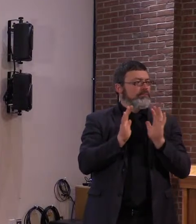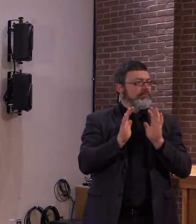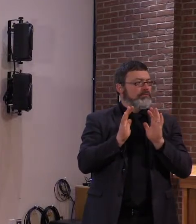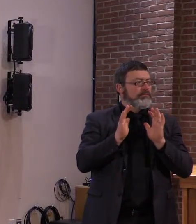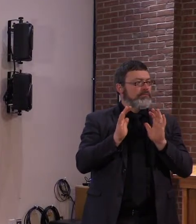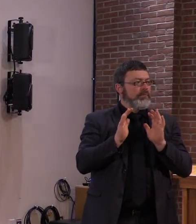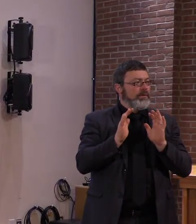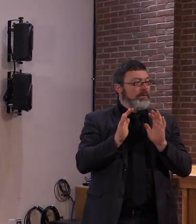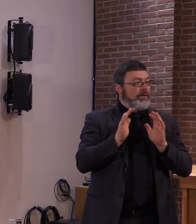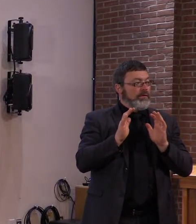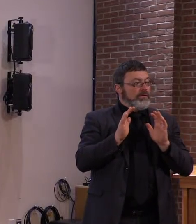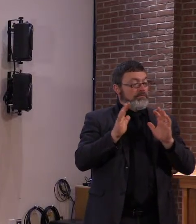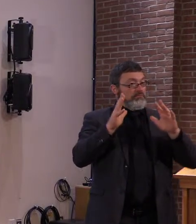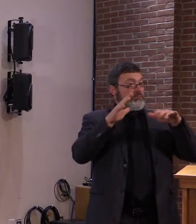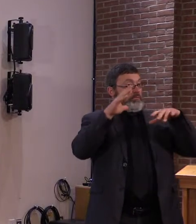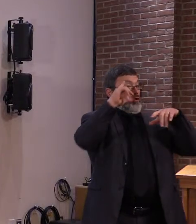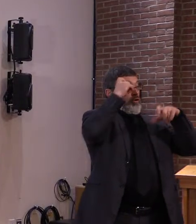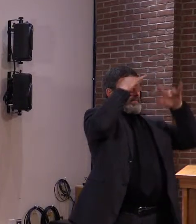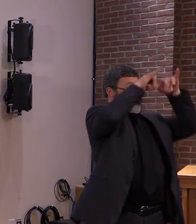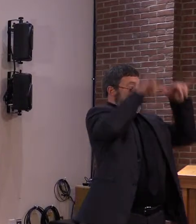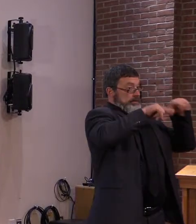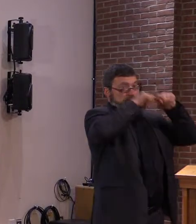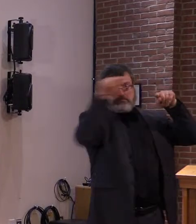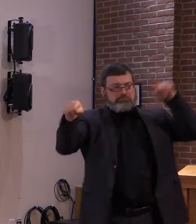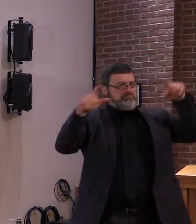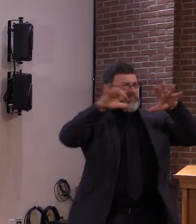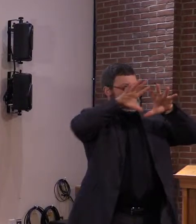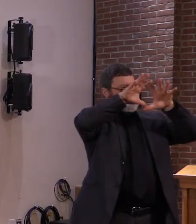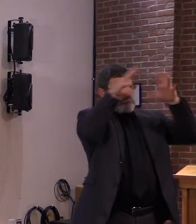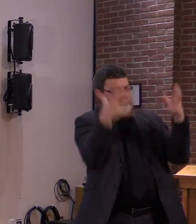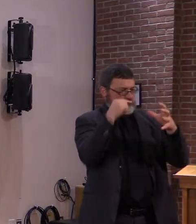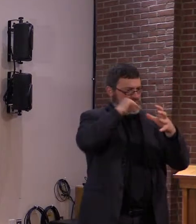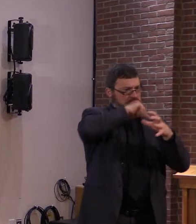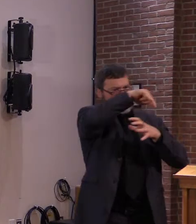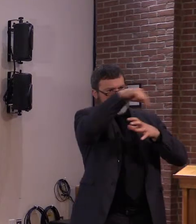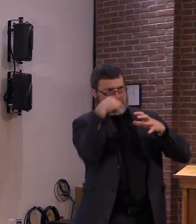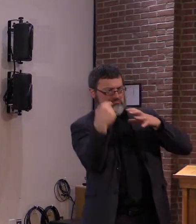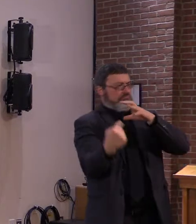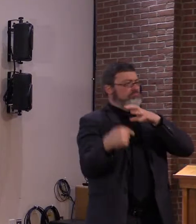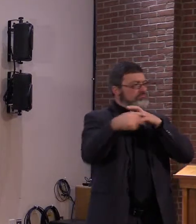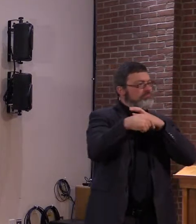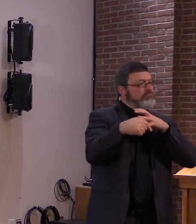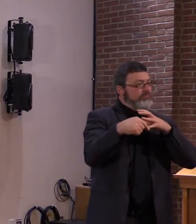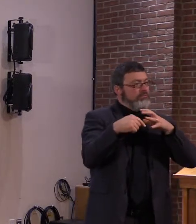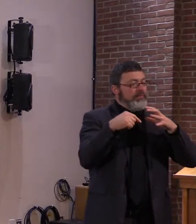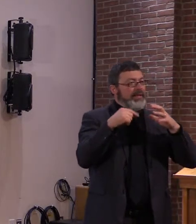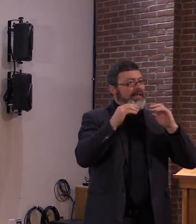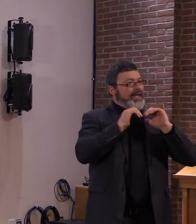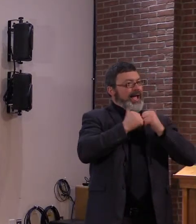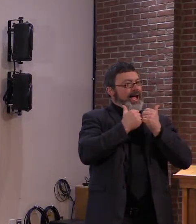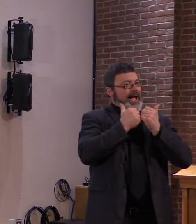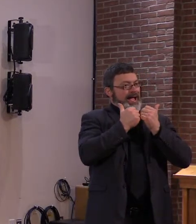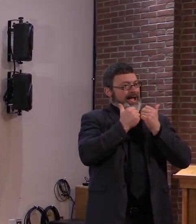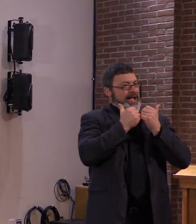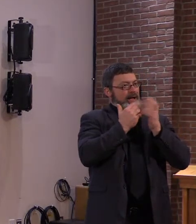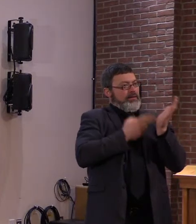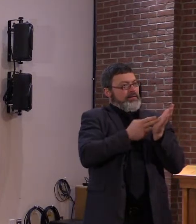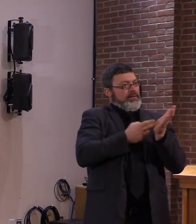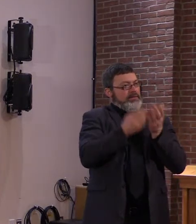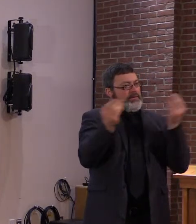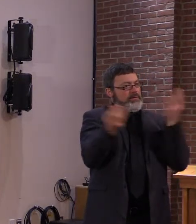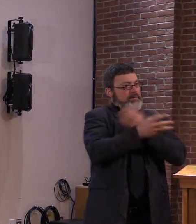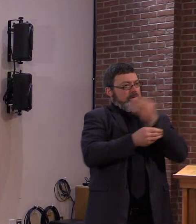could you tell me what the development of your thinking is on whether vaccination of COVID will need to be mandatory at some level?